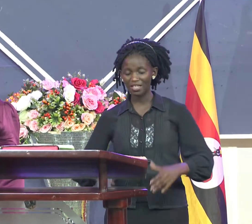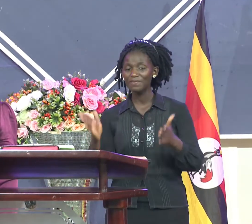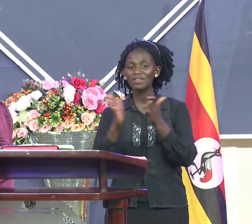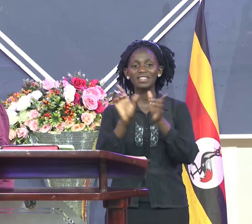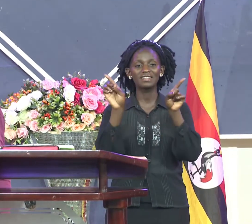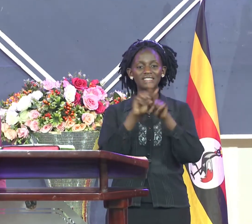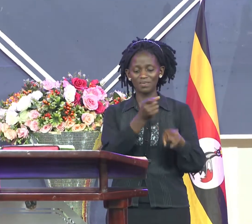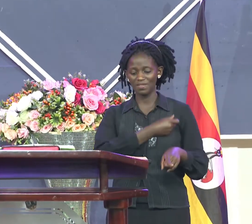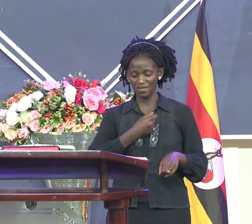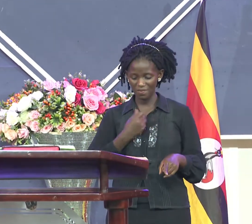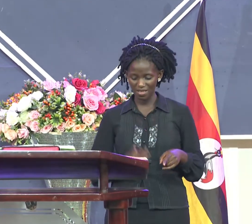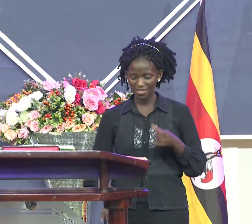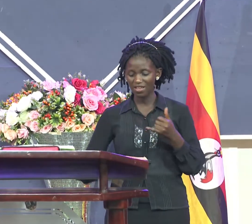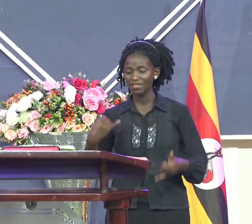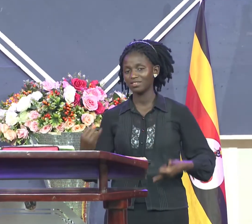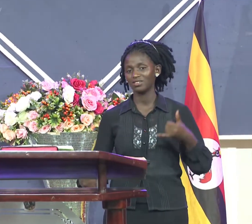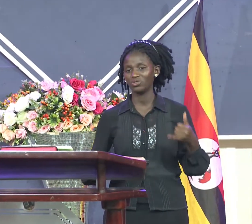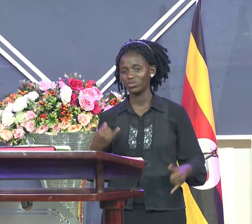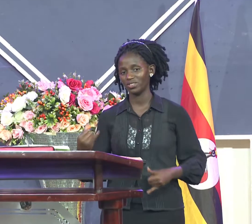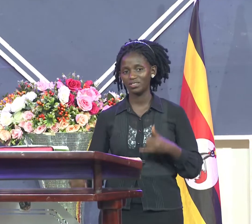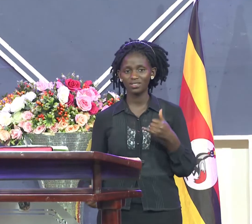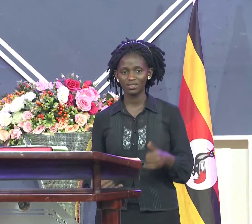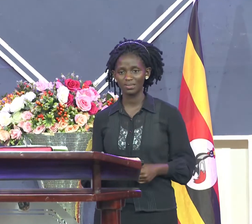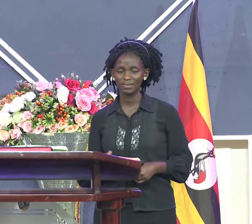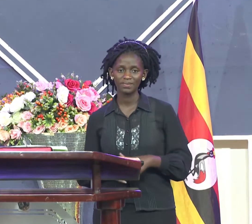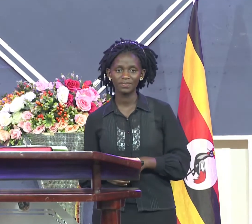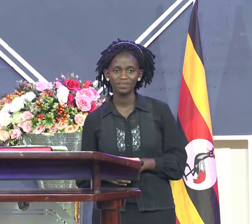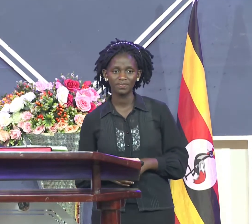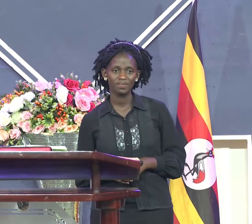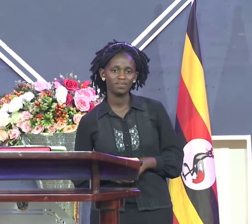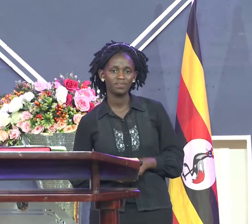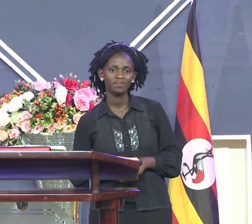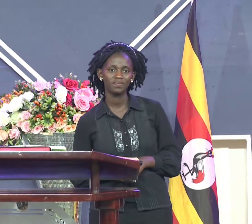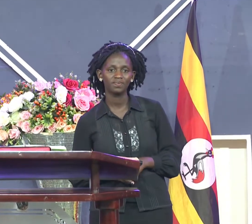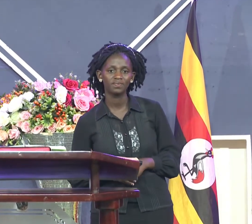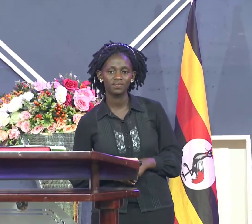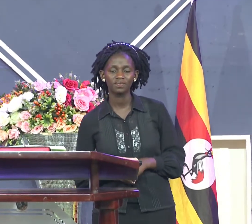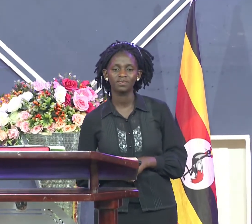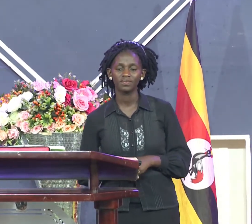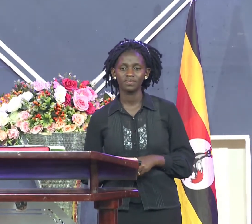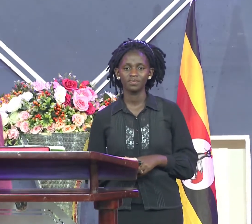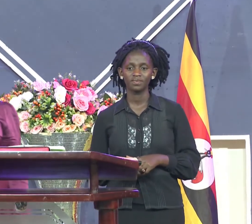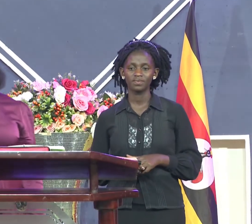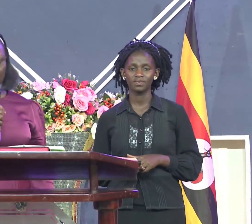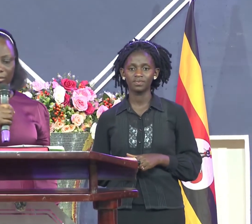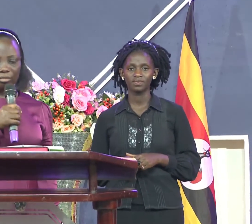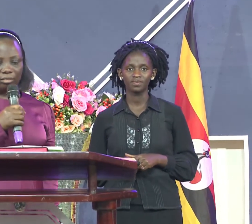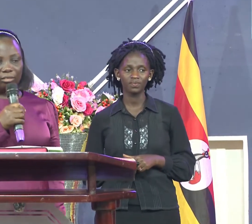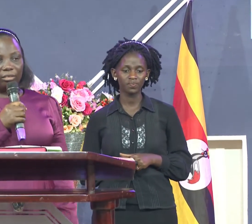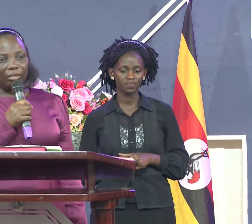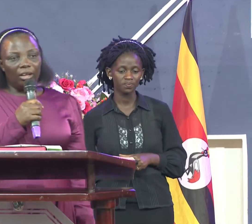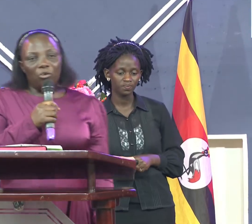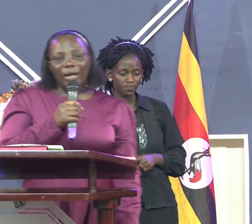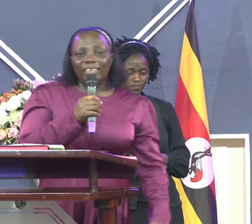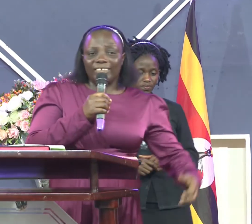The mother could not distinguish that the dress code of her child is well or not well, but that is what would